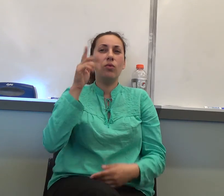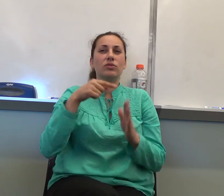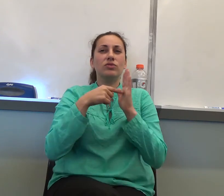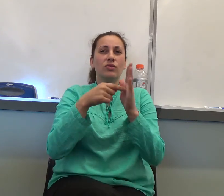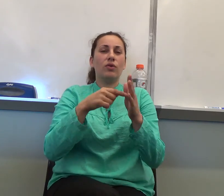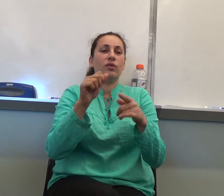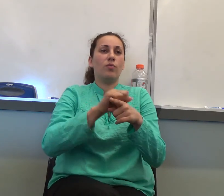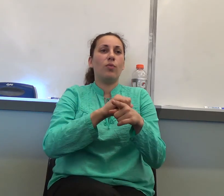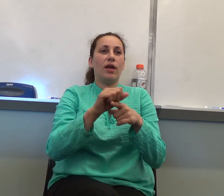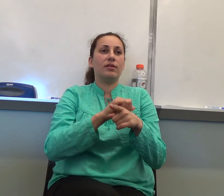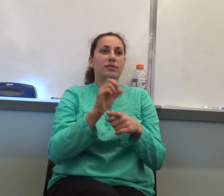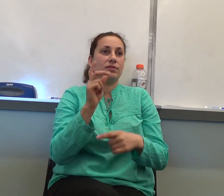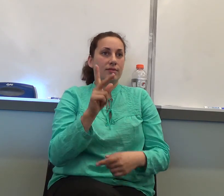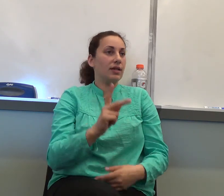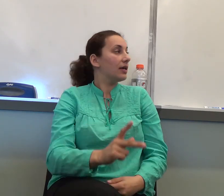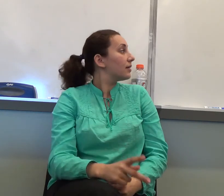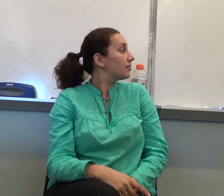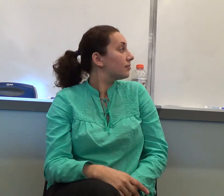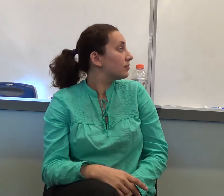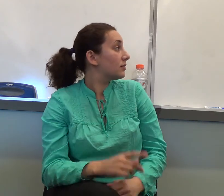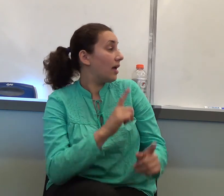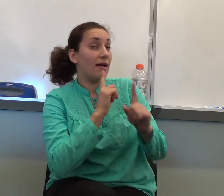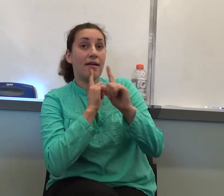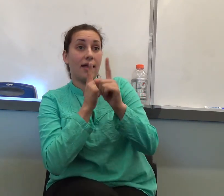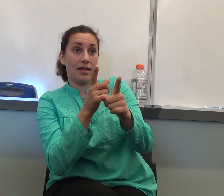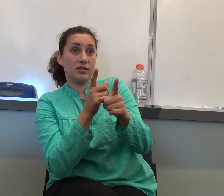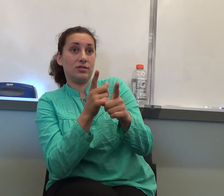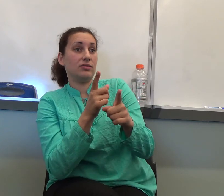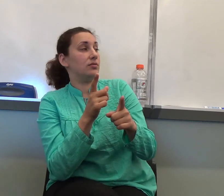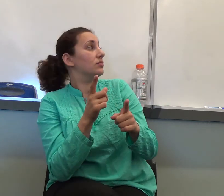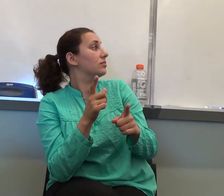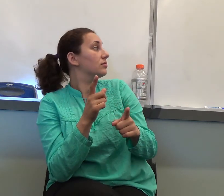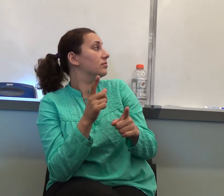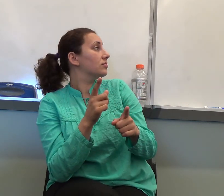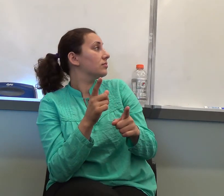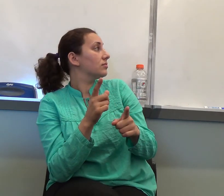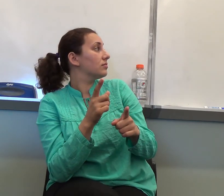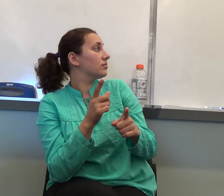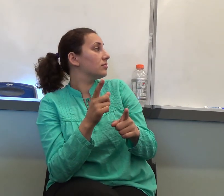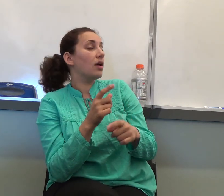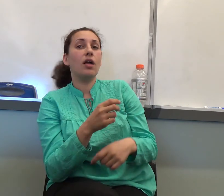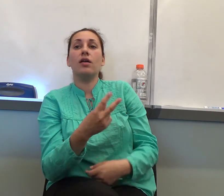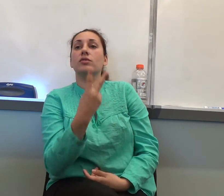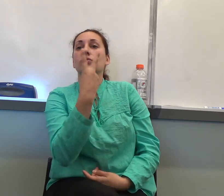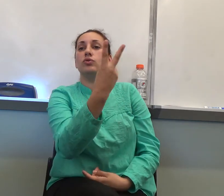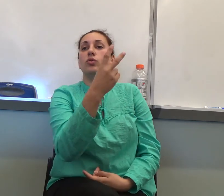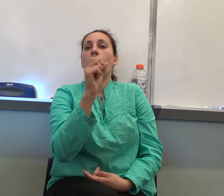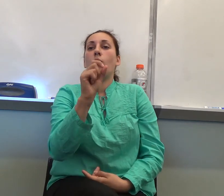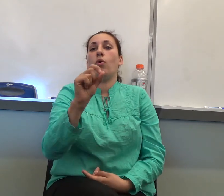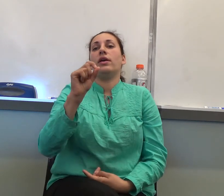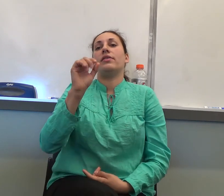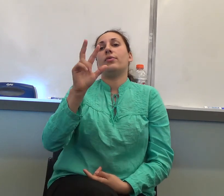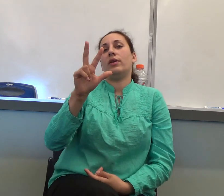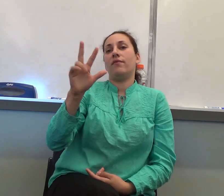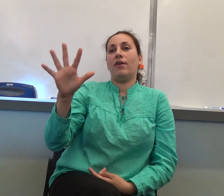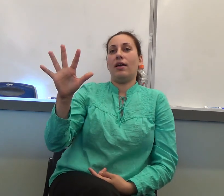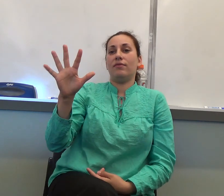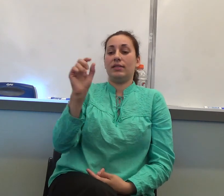Okay, so the answer to this, with the correct decimal point, is 2.35. Because we brought the decimal point up first before we